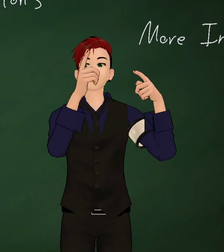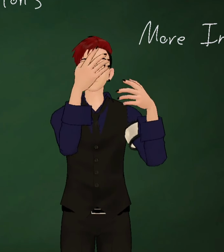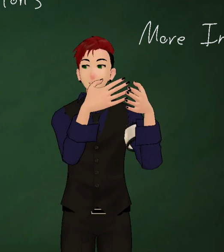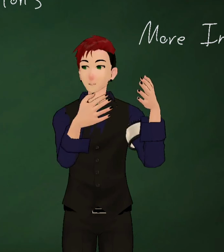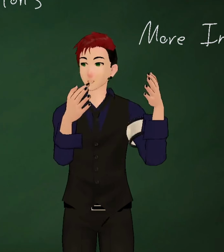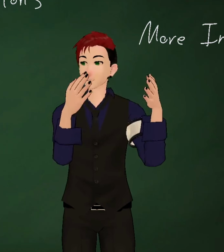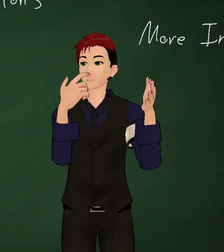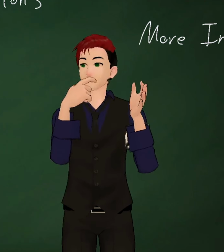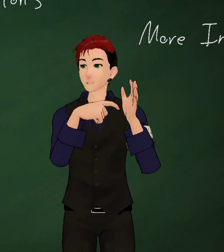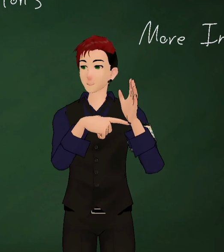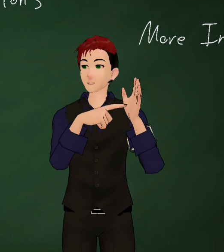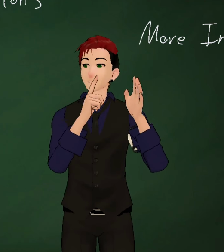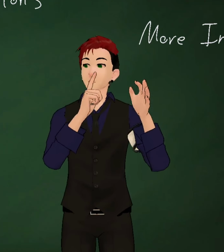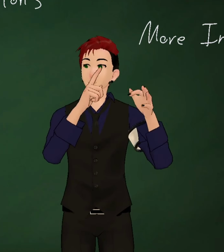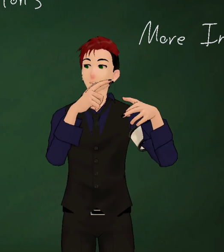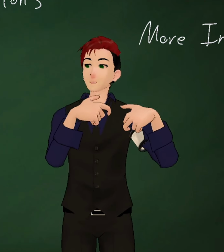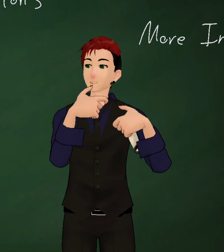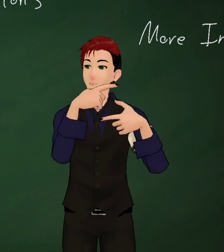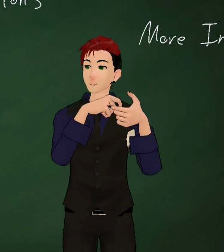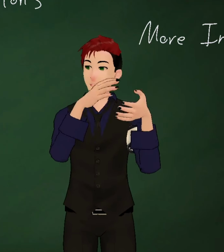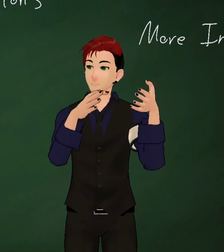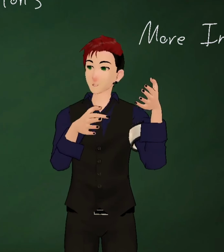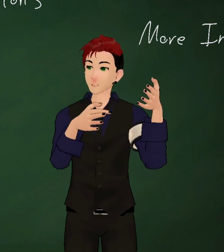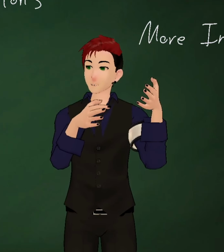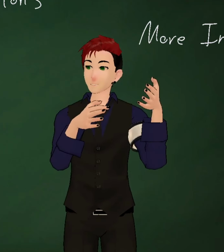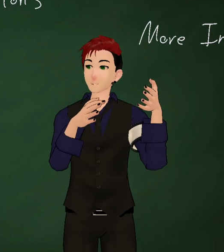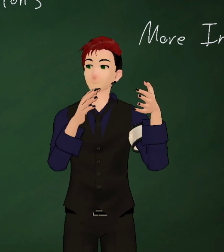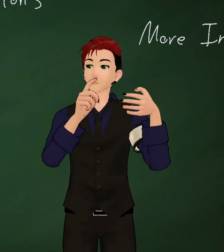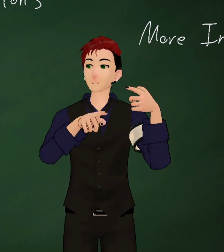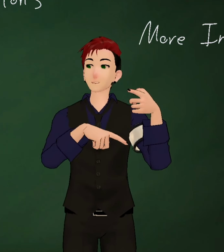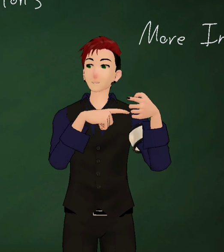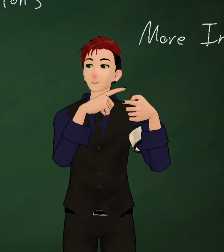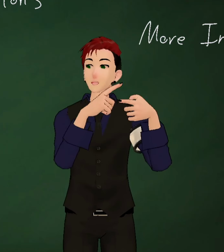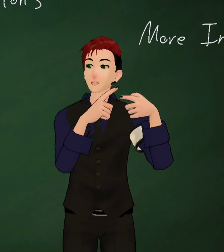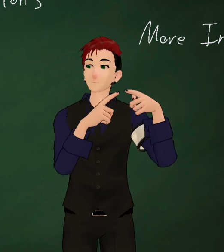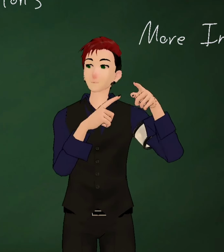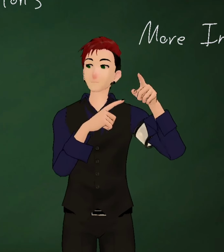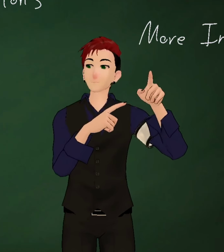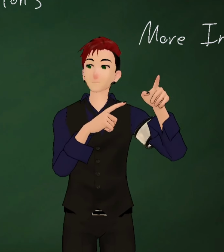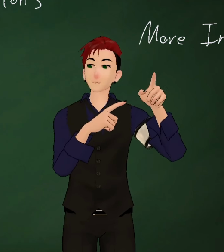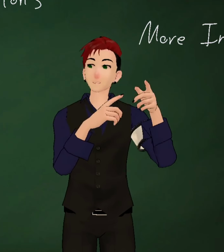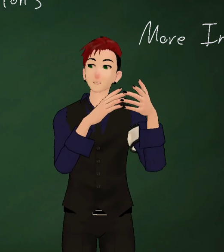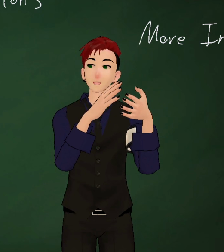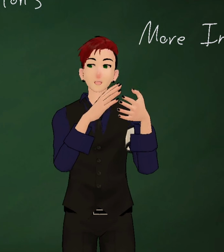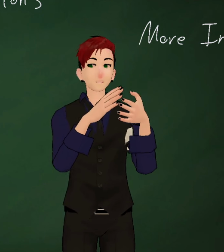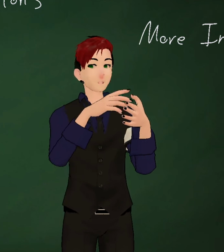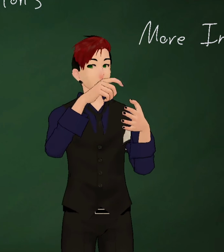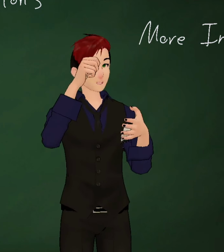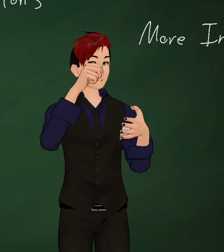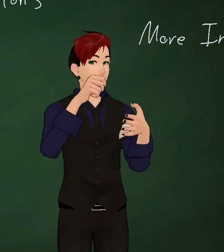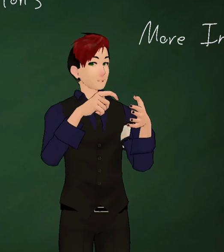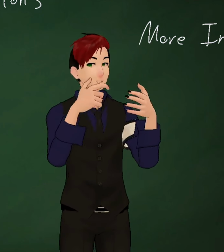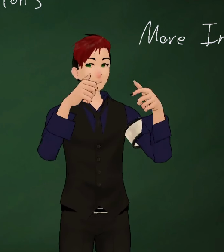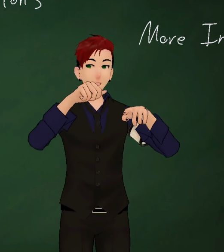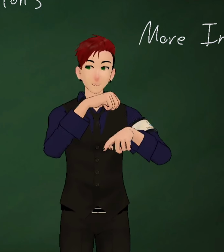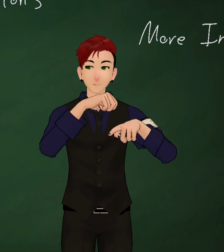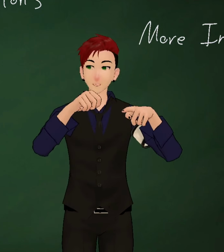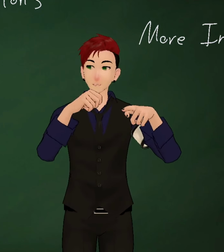That is one thing that I've noticed with real life students whenever they are learning and trying to practice